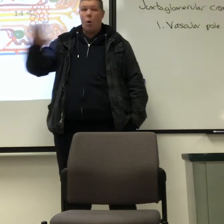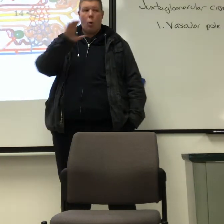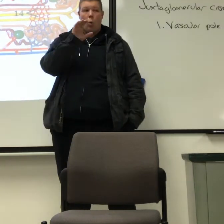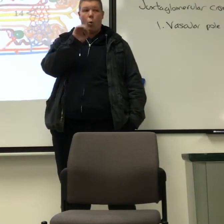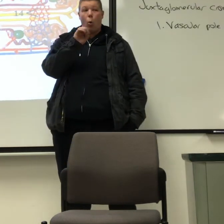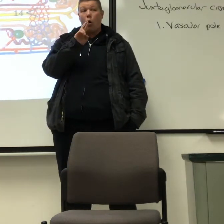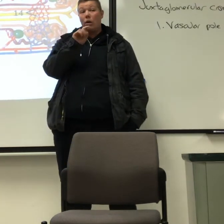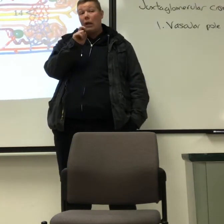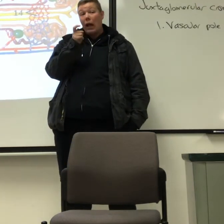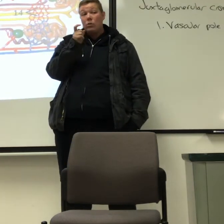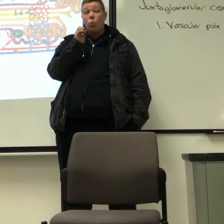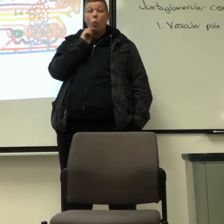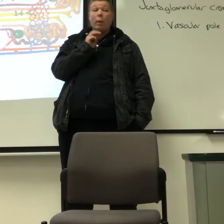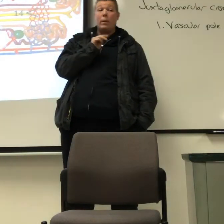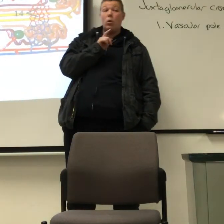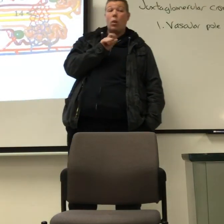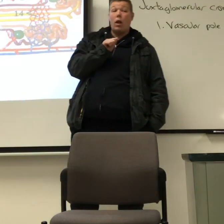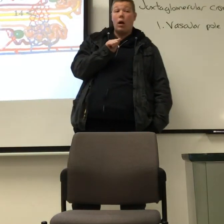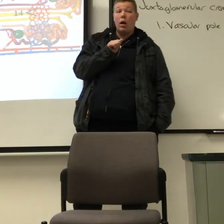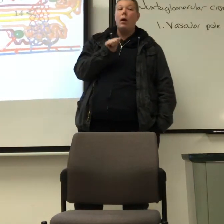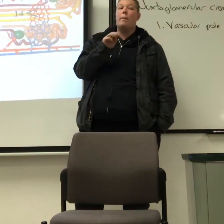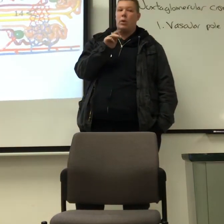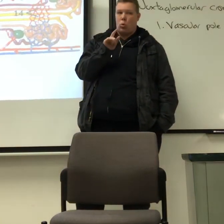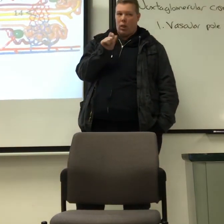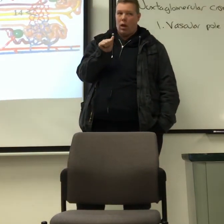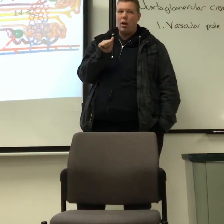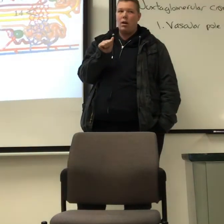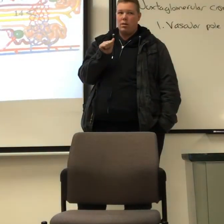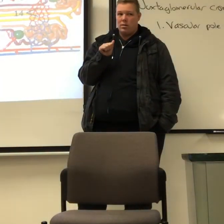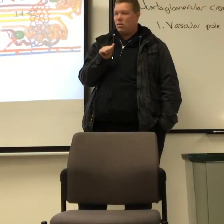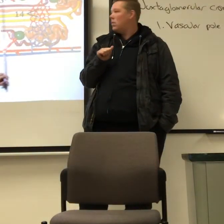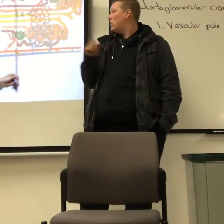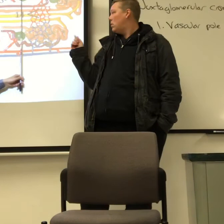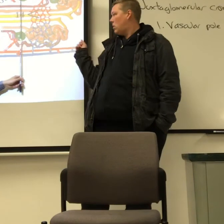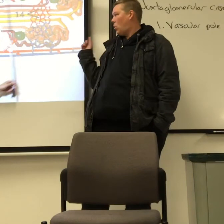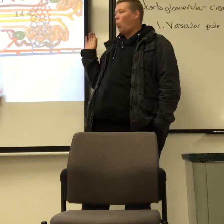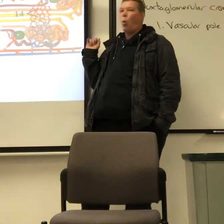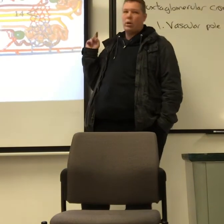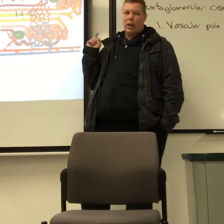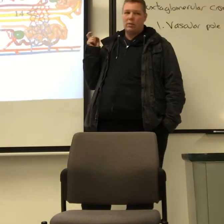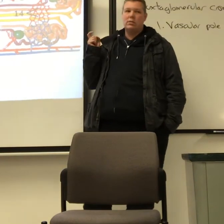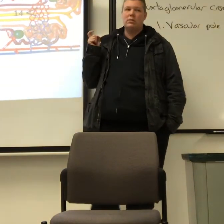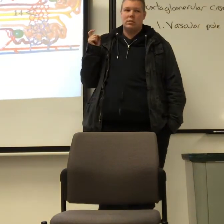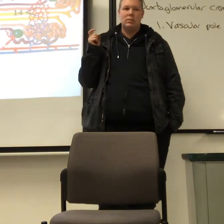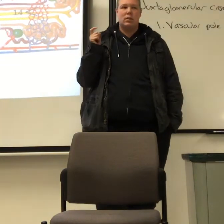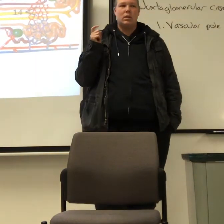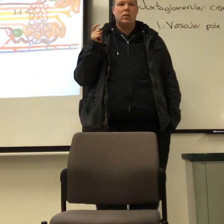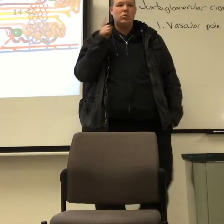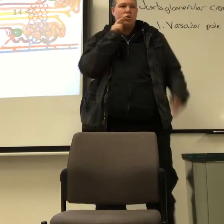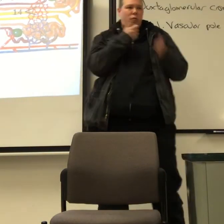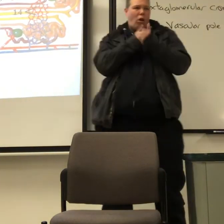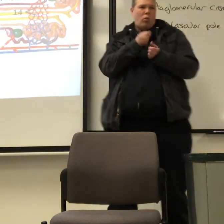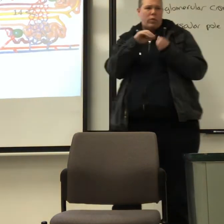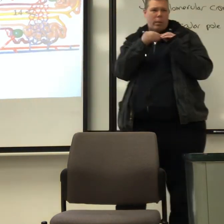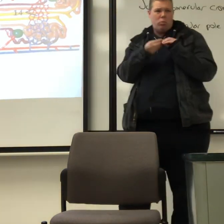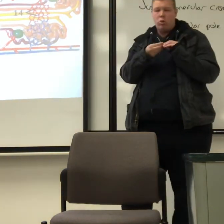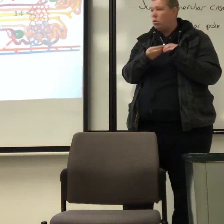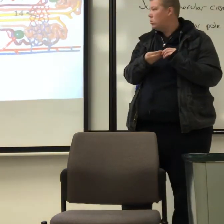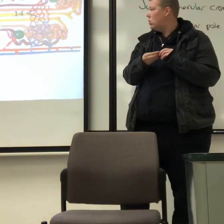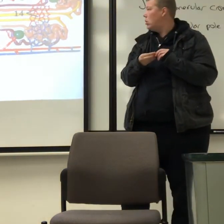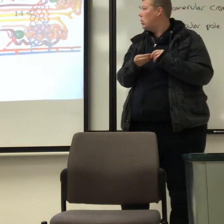medulla? This is medulla, and on the other side is cortex there. So if you just follow the numbers, one, the